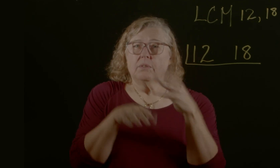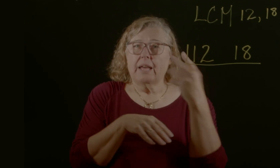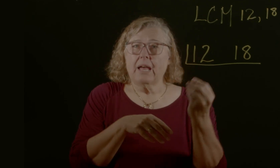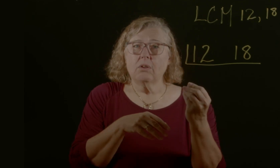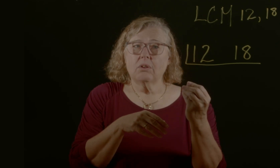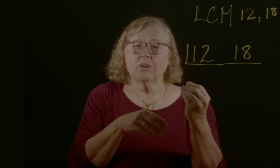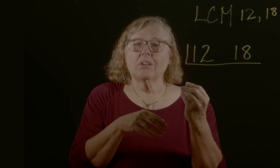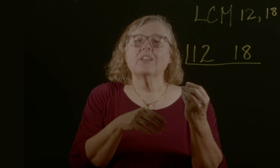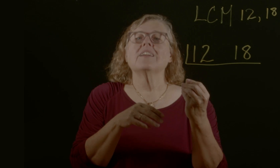divide out?